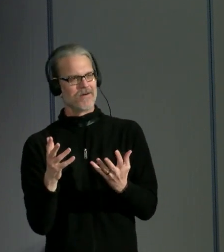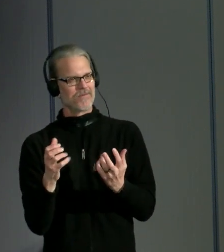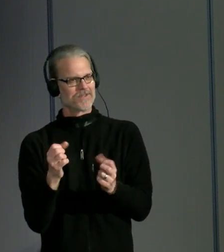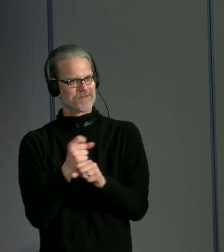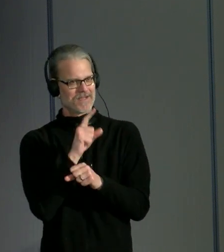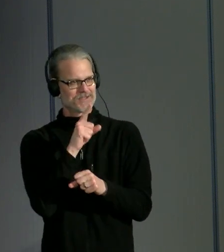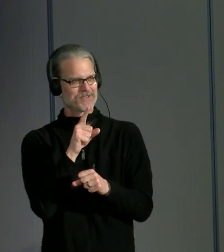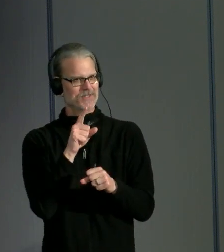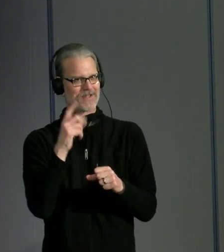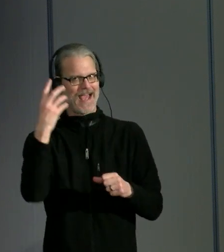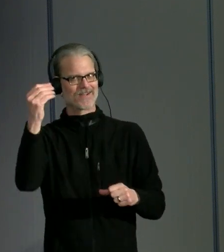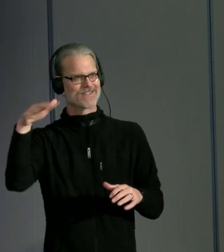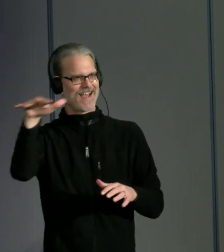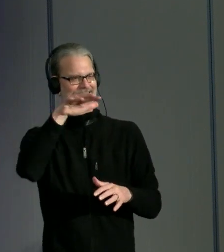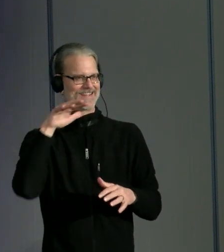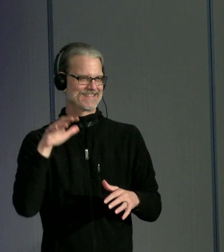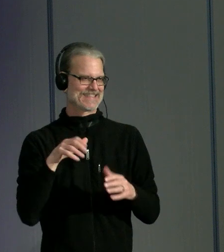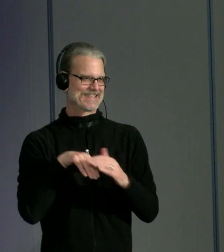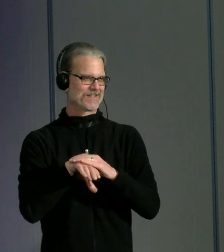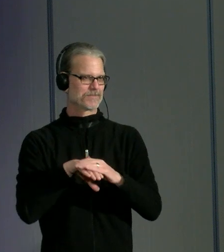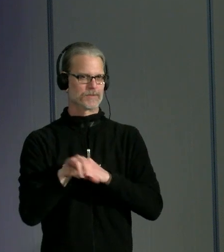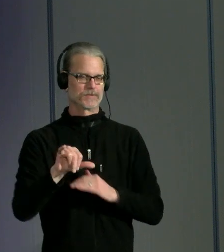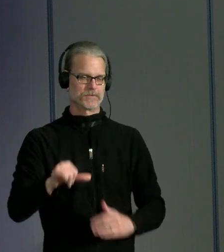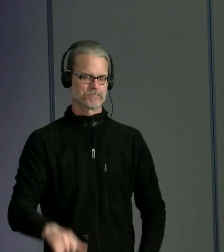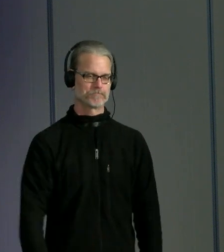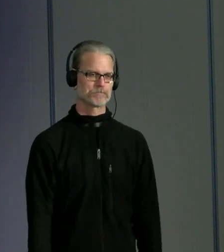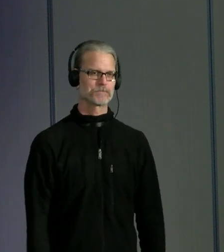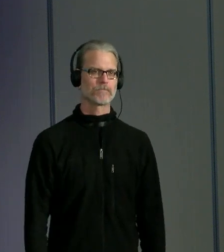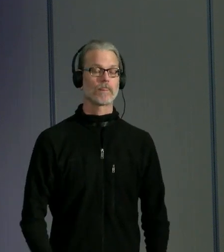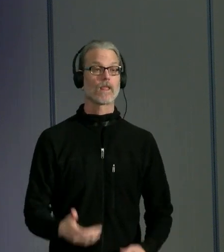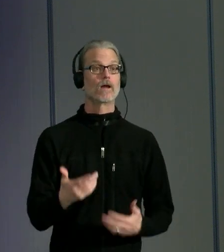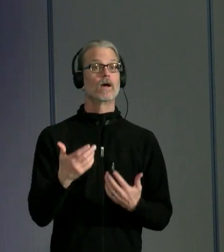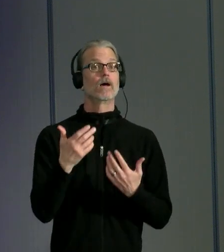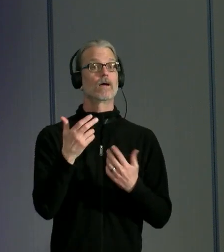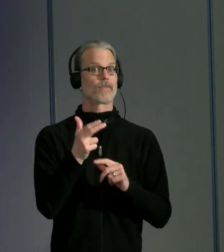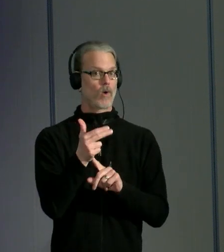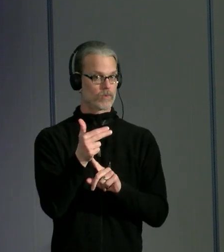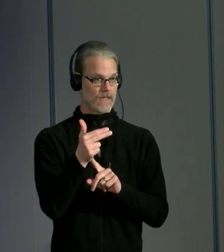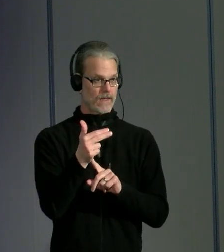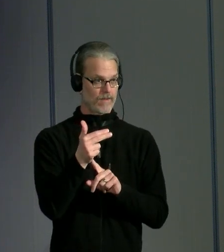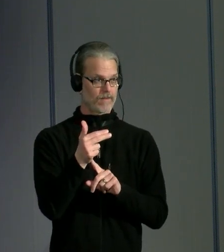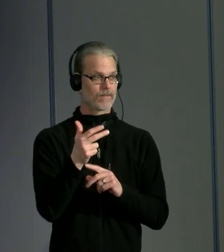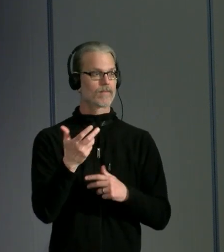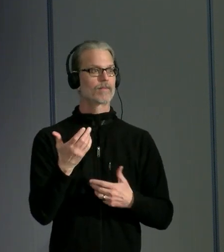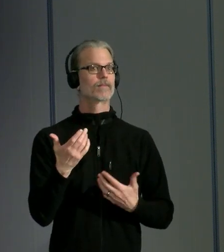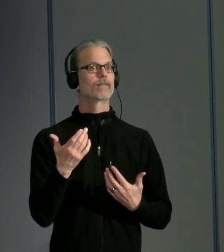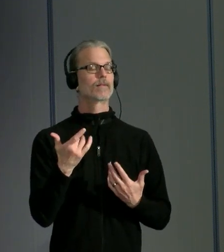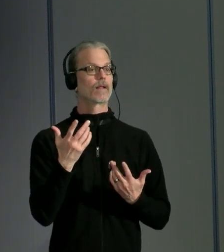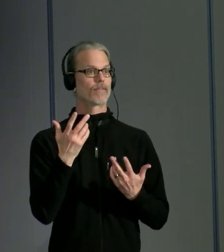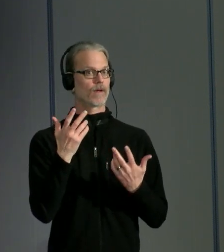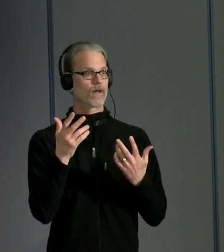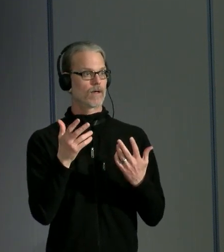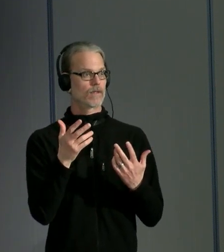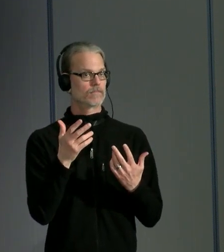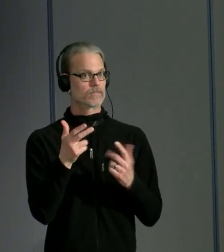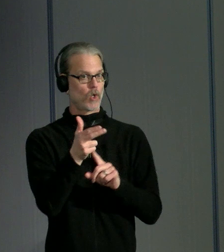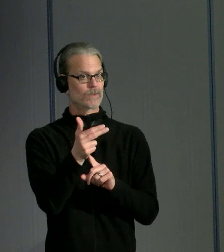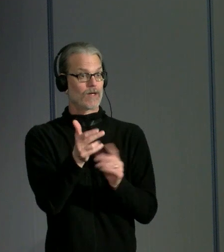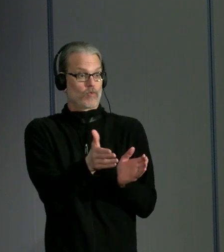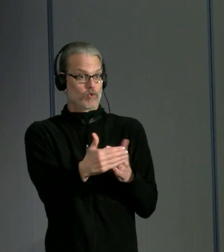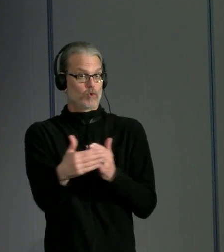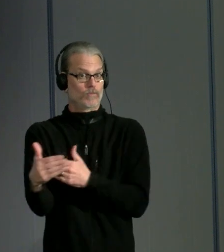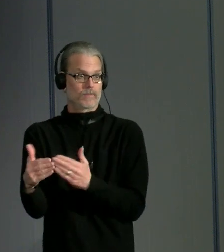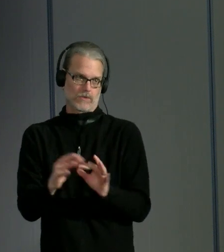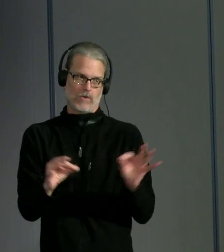accessible so we can gain the access to that as well. The hotel guest rooms is also an important aspect, of course.